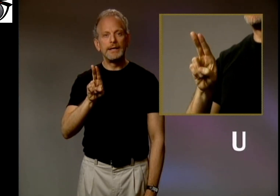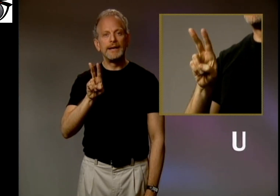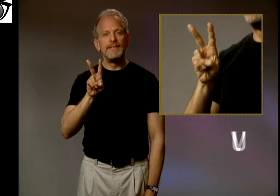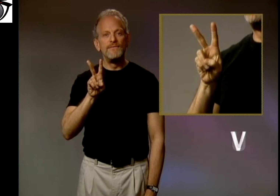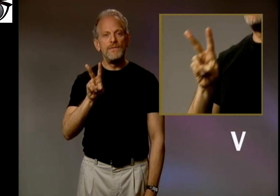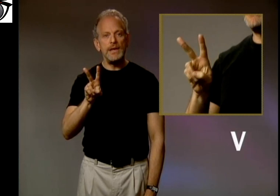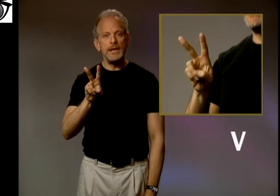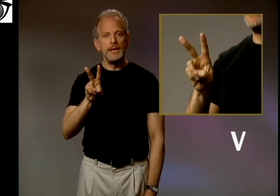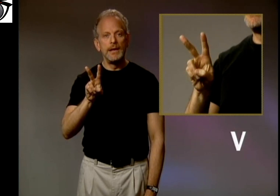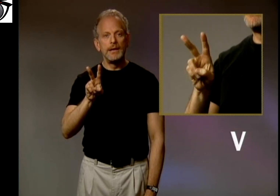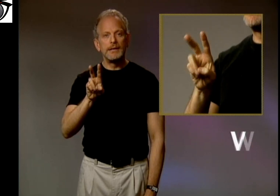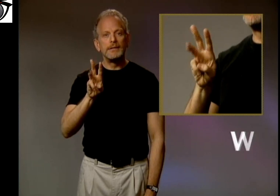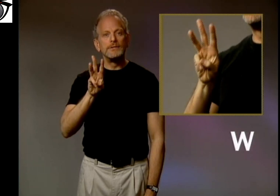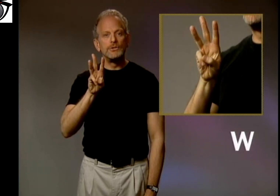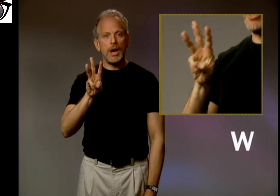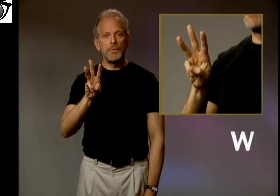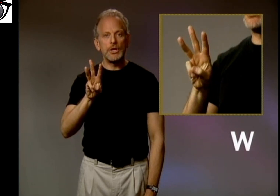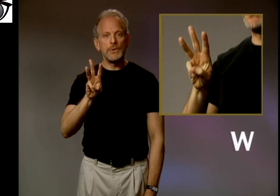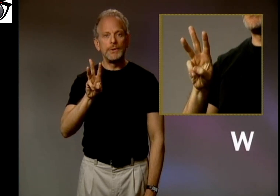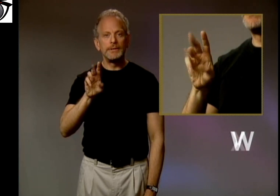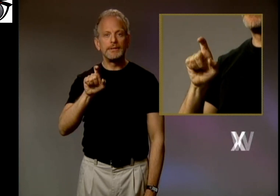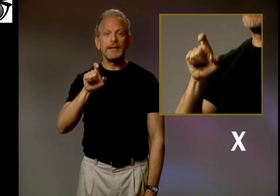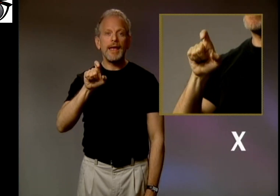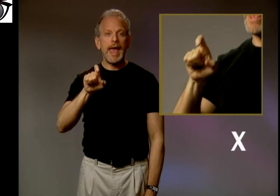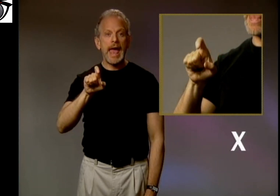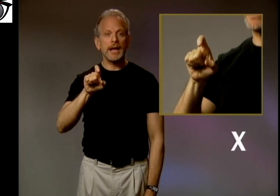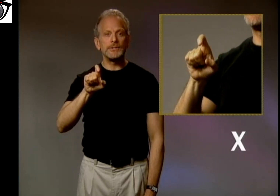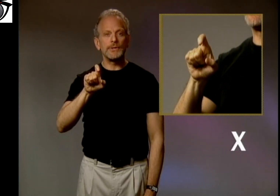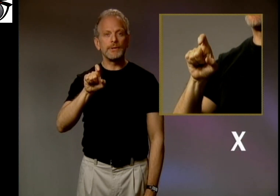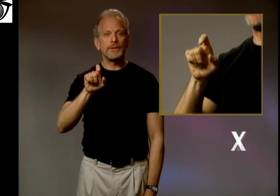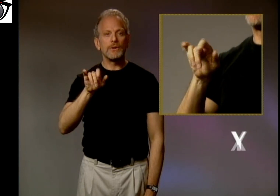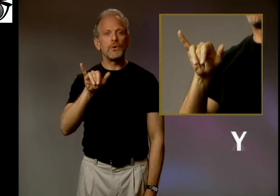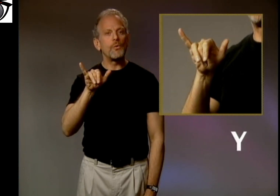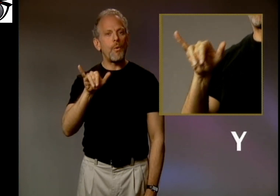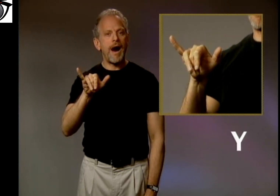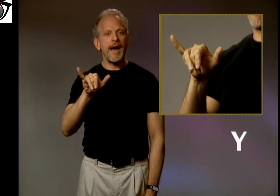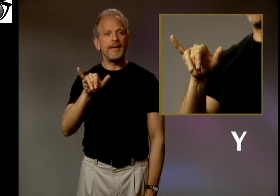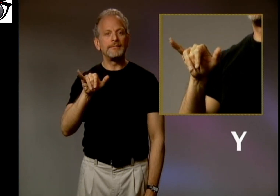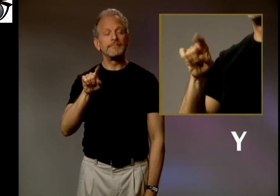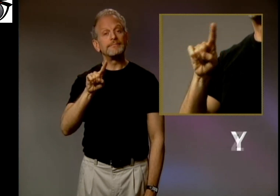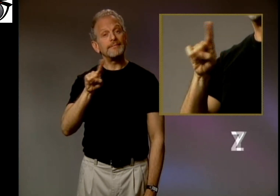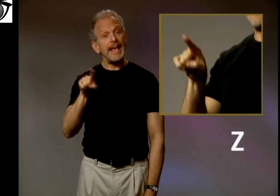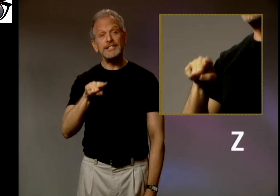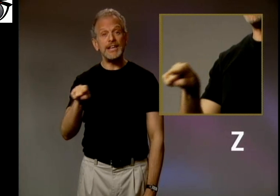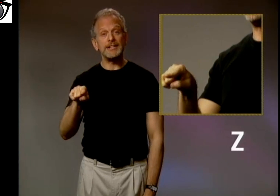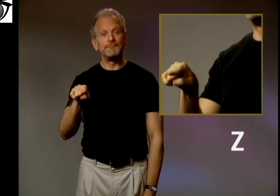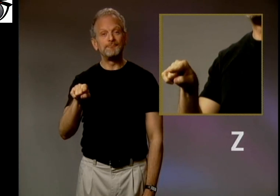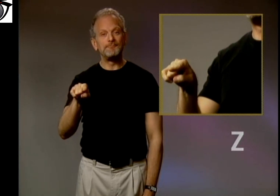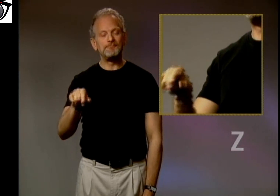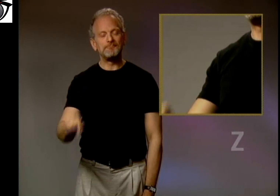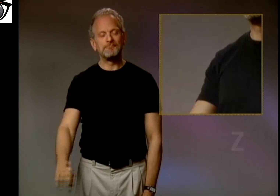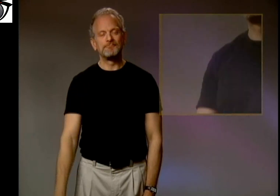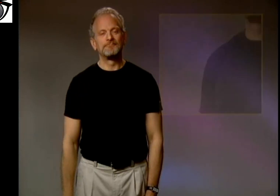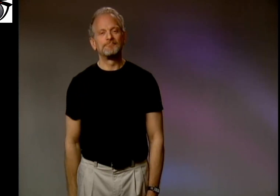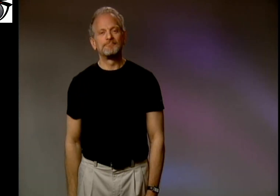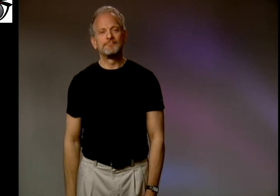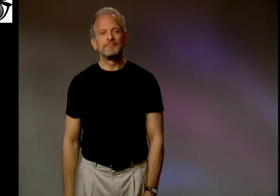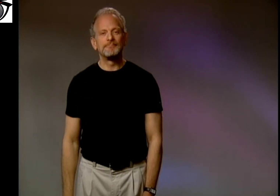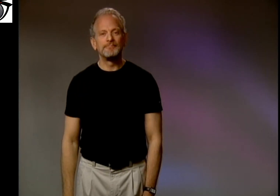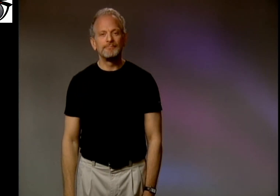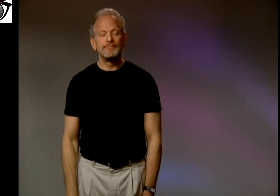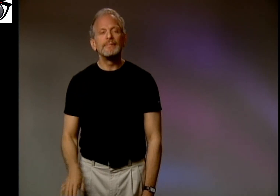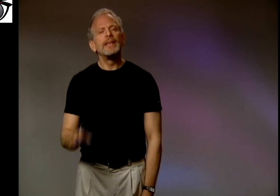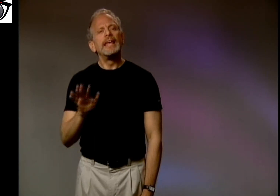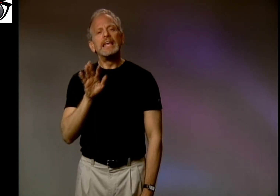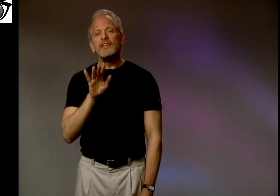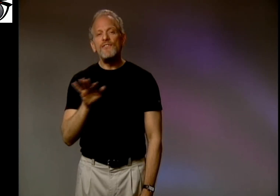U, V, W, X, Y, and Z.